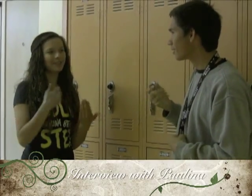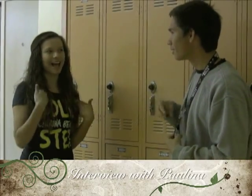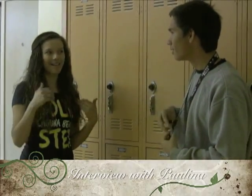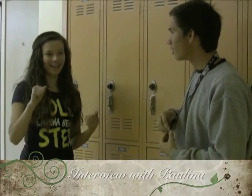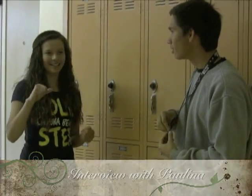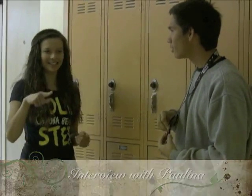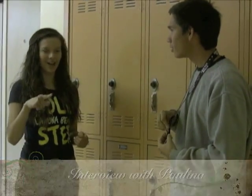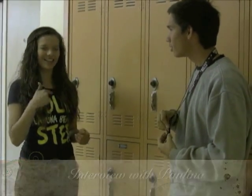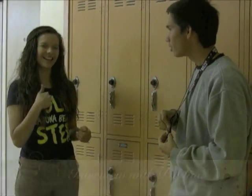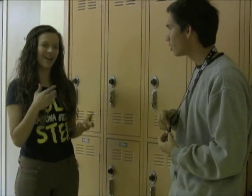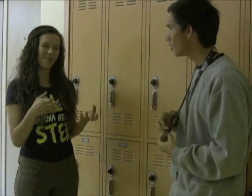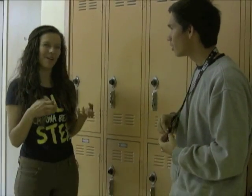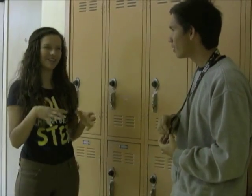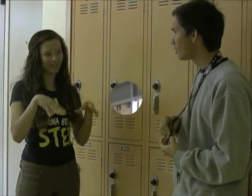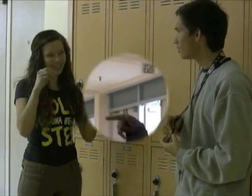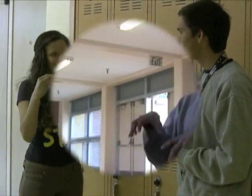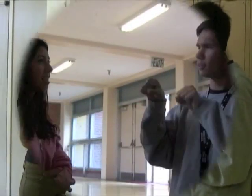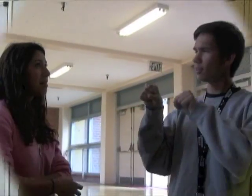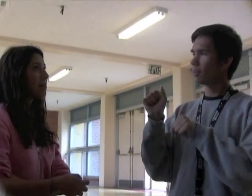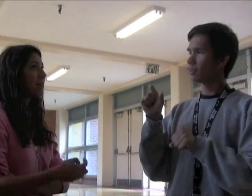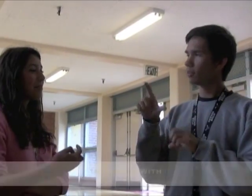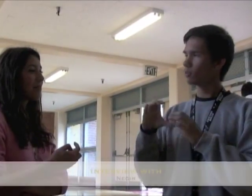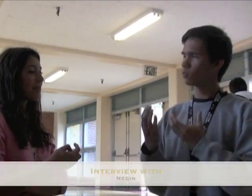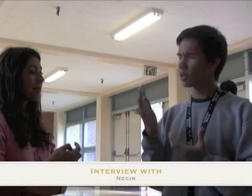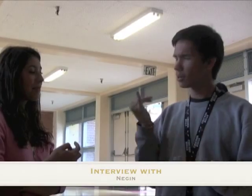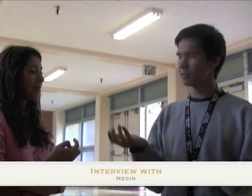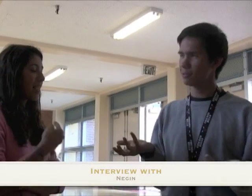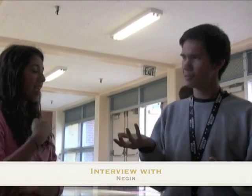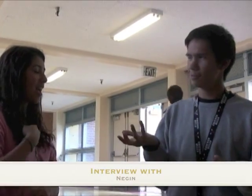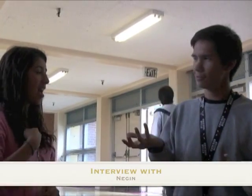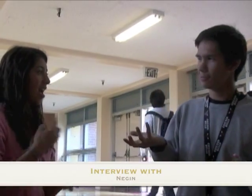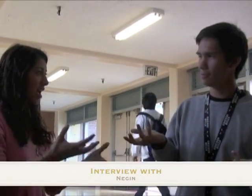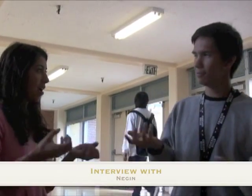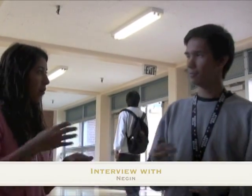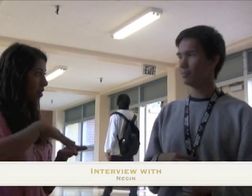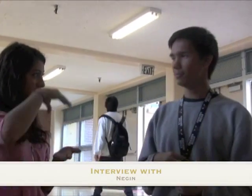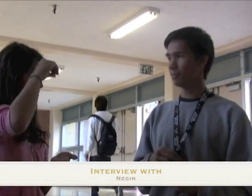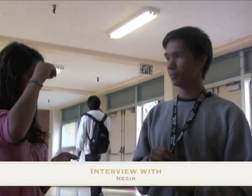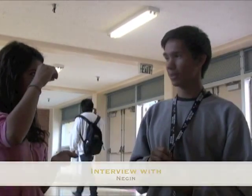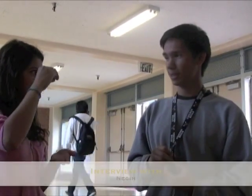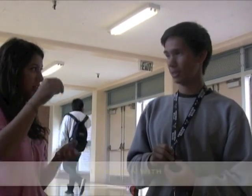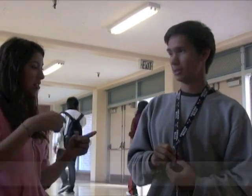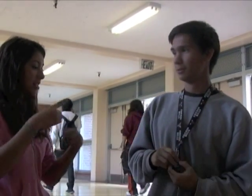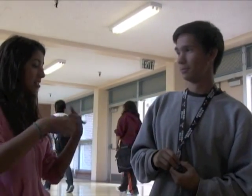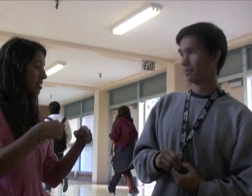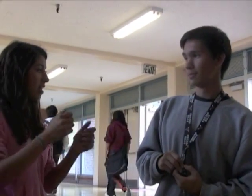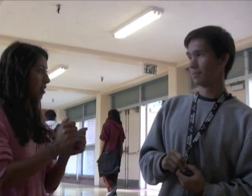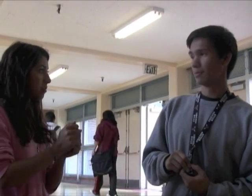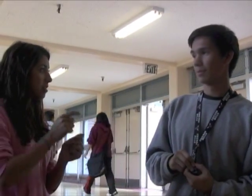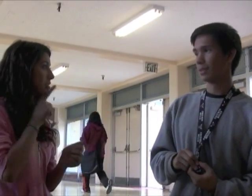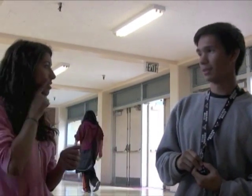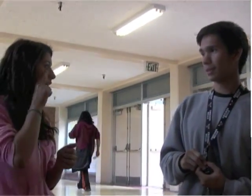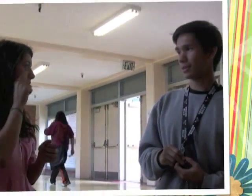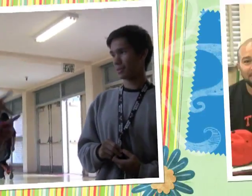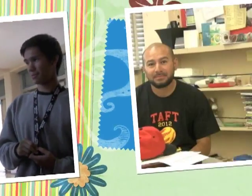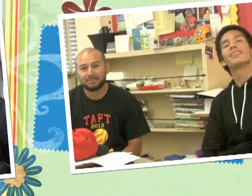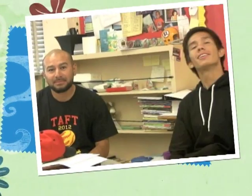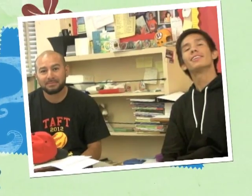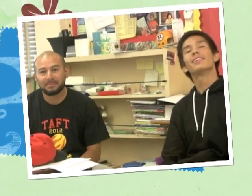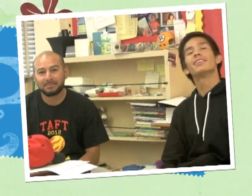all schools have ASL, and I really wanted to learn. Why did you take ASL? Because I wanted to learn how to sign with deaf